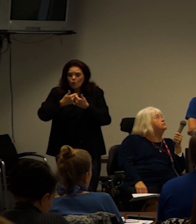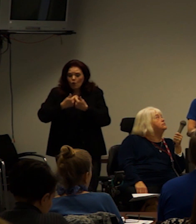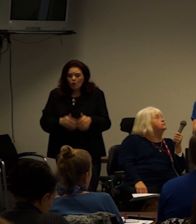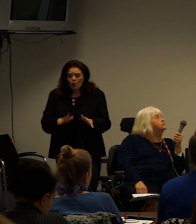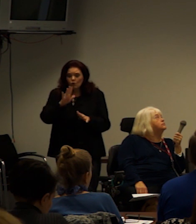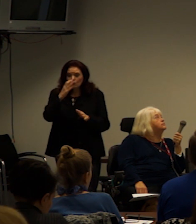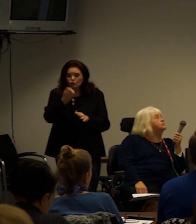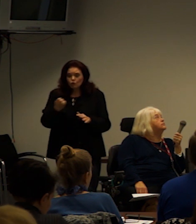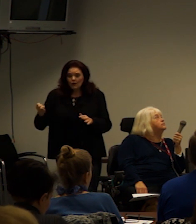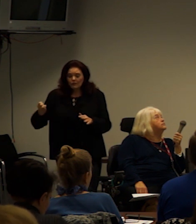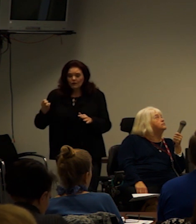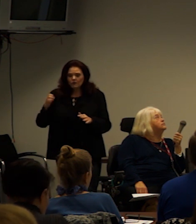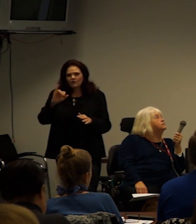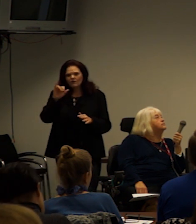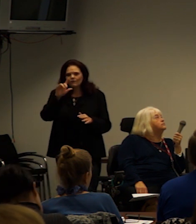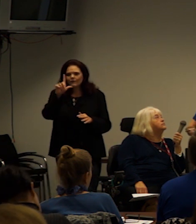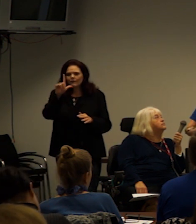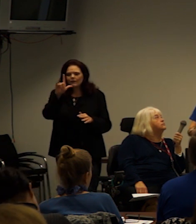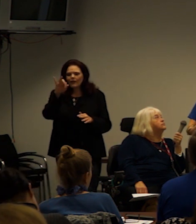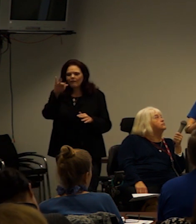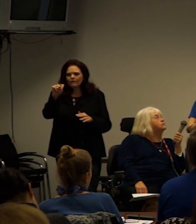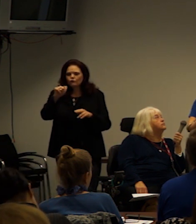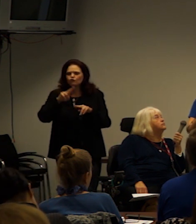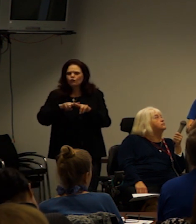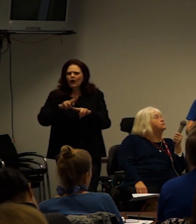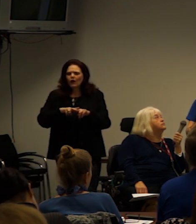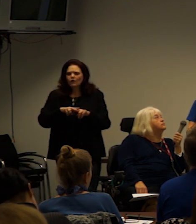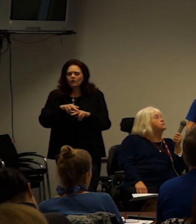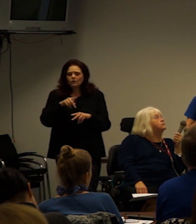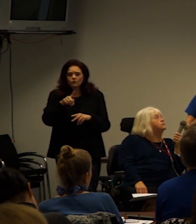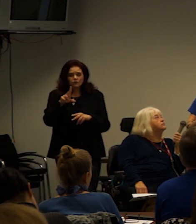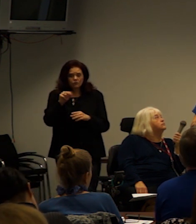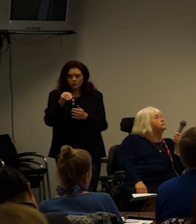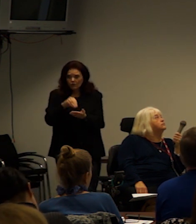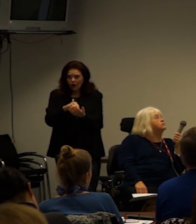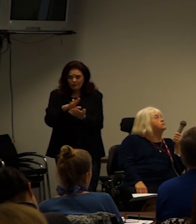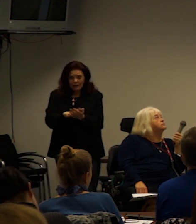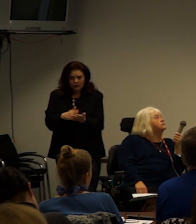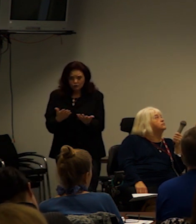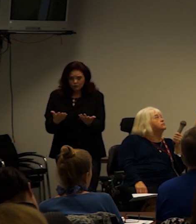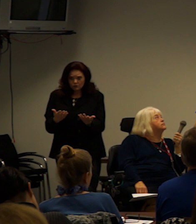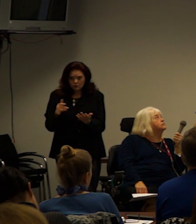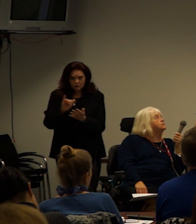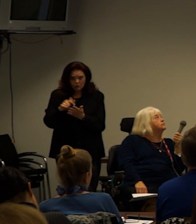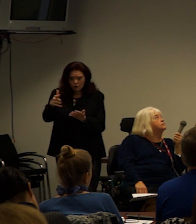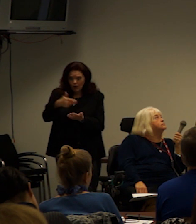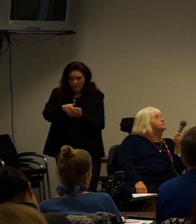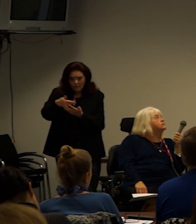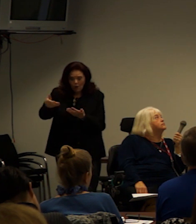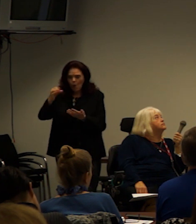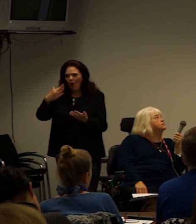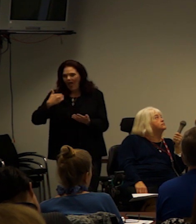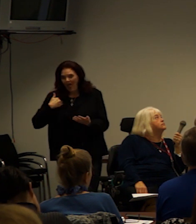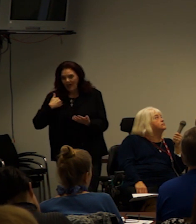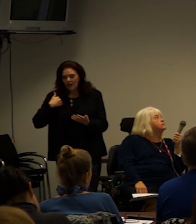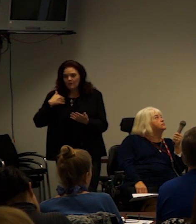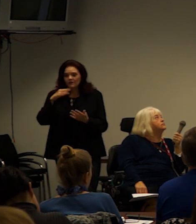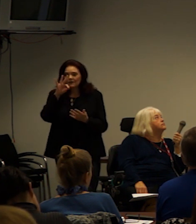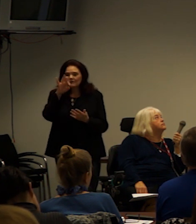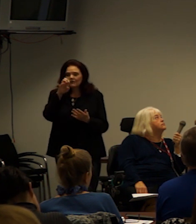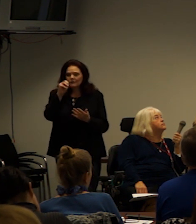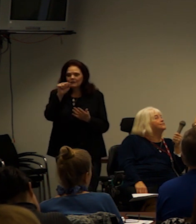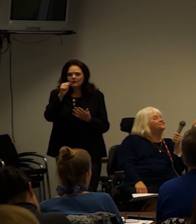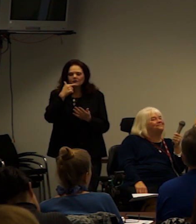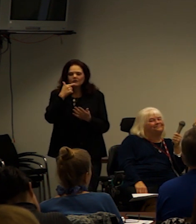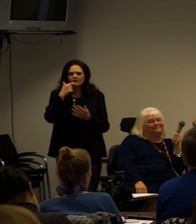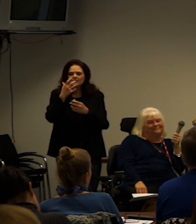of equipment, a lift chair, for instance. She didn't have any documentation that she ever had it, because FEMA says, get all